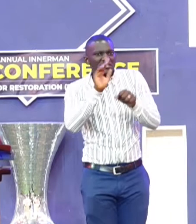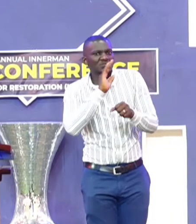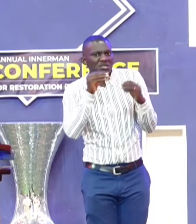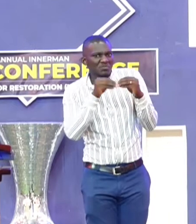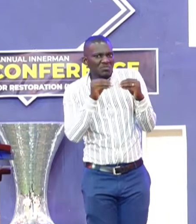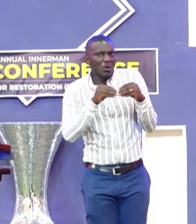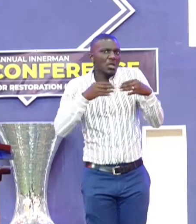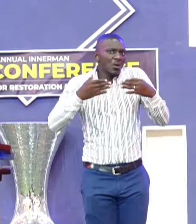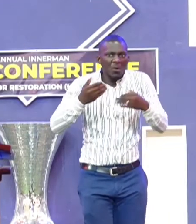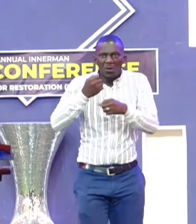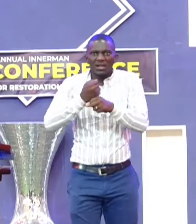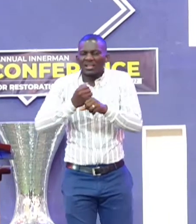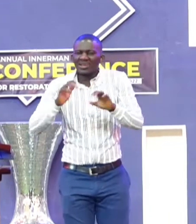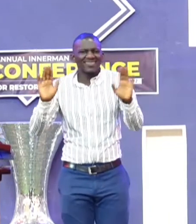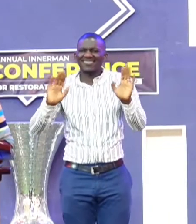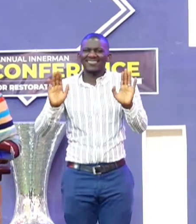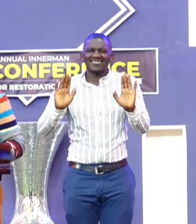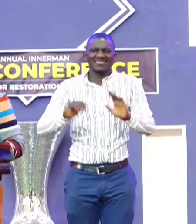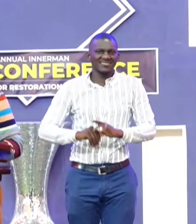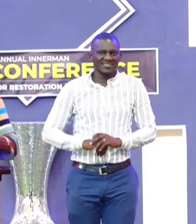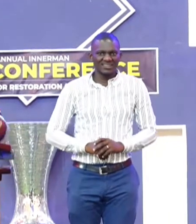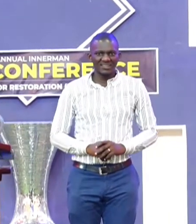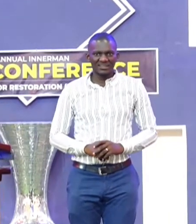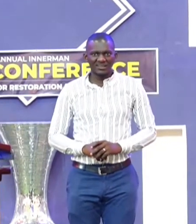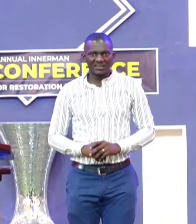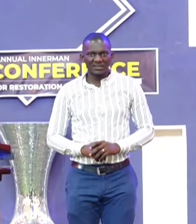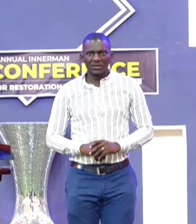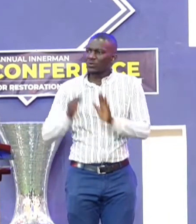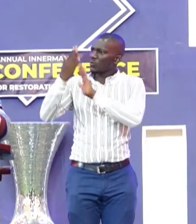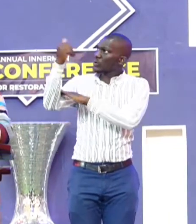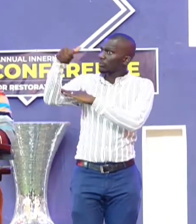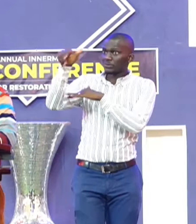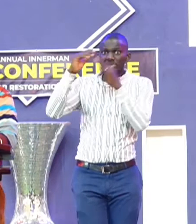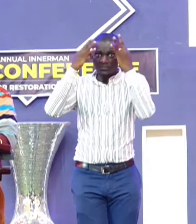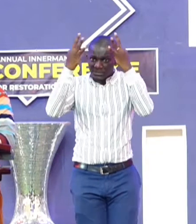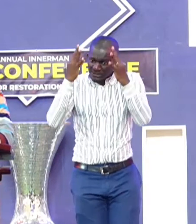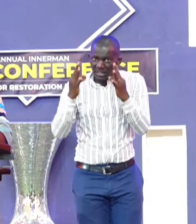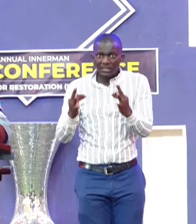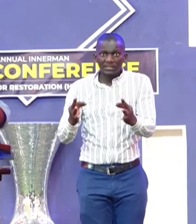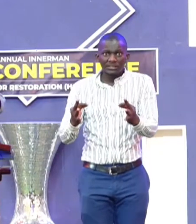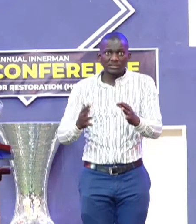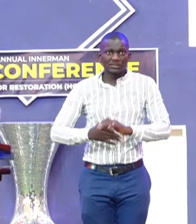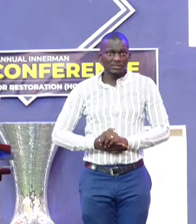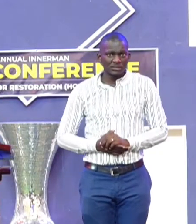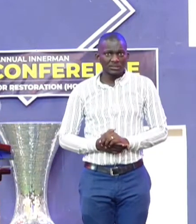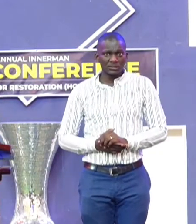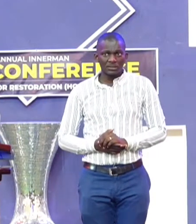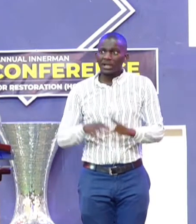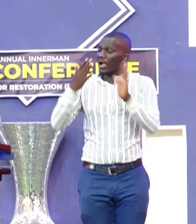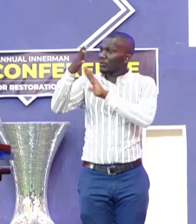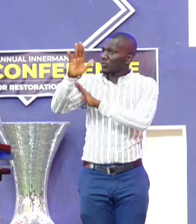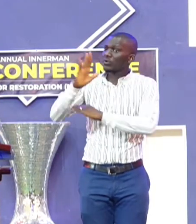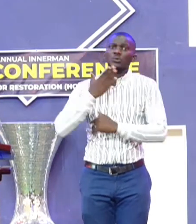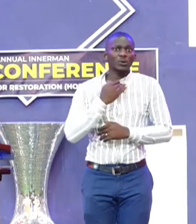kubera muwala. That you're either a boy or nor a girl. Katonda yasalawo bwacho. But the Lord decided. Nenga yagala